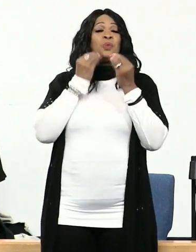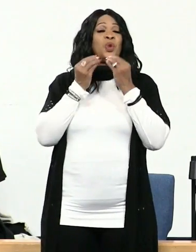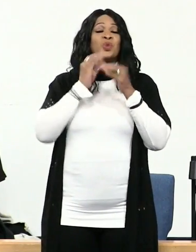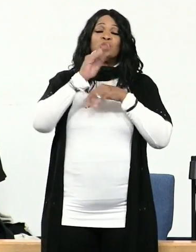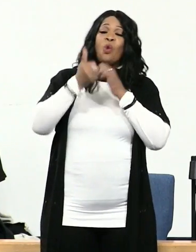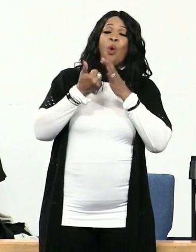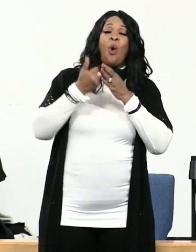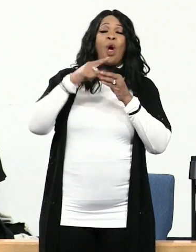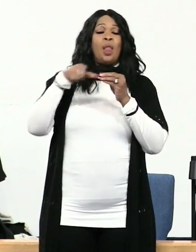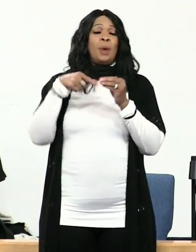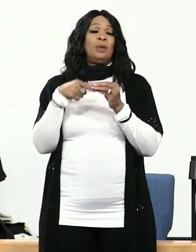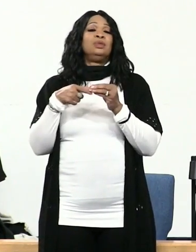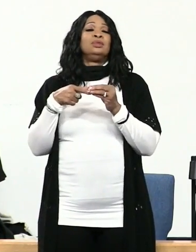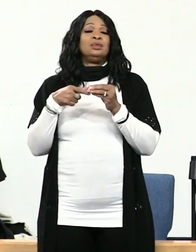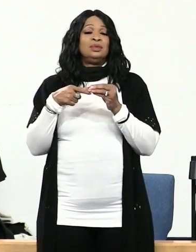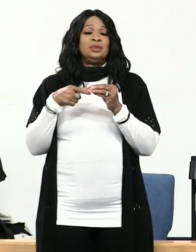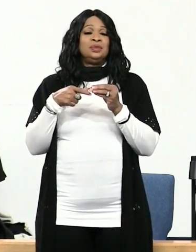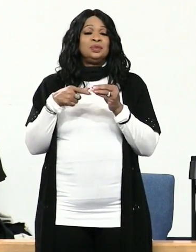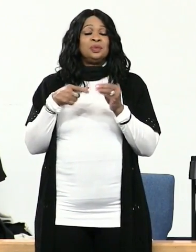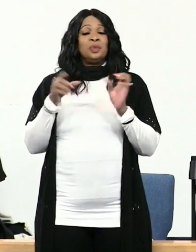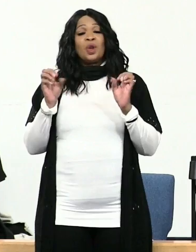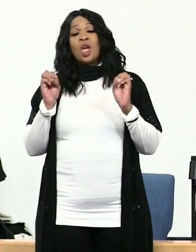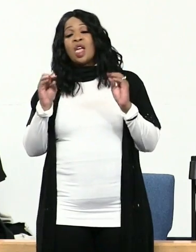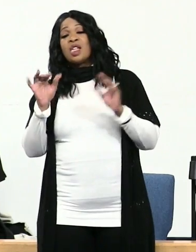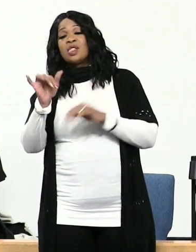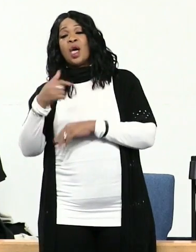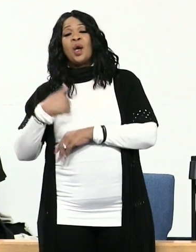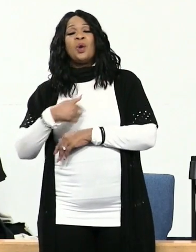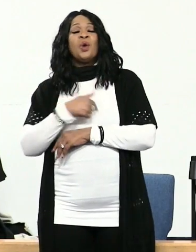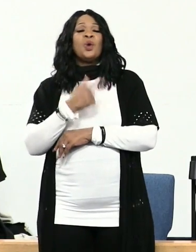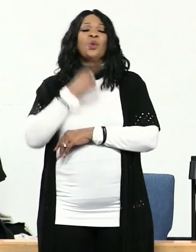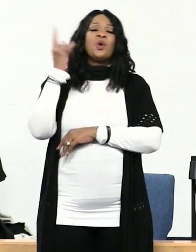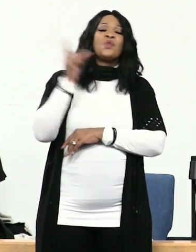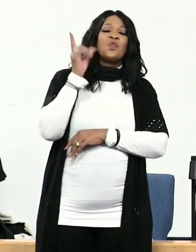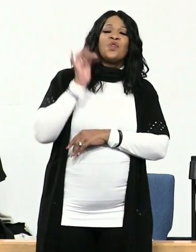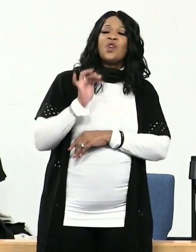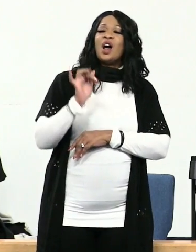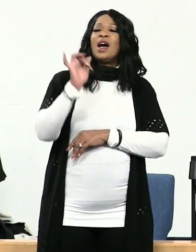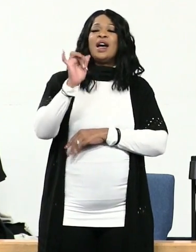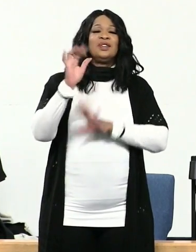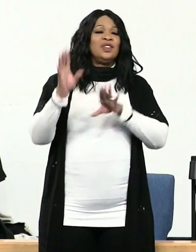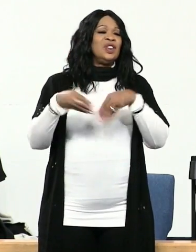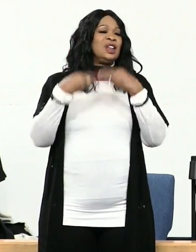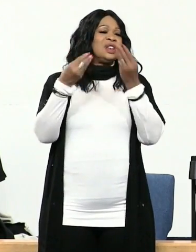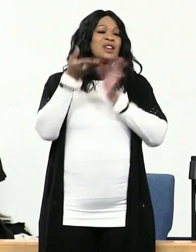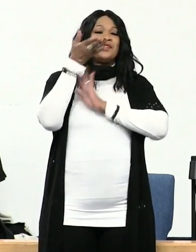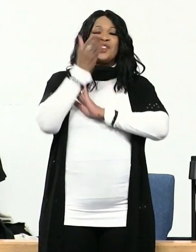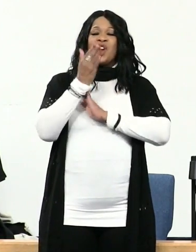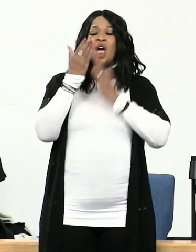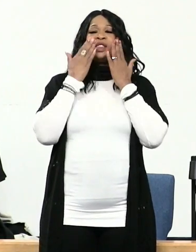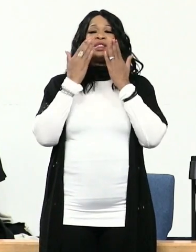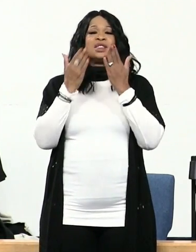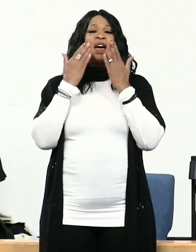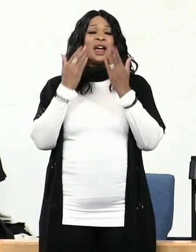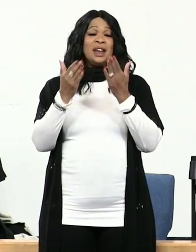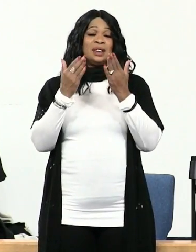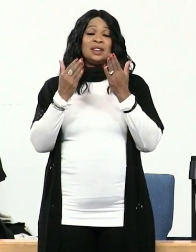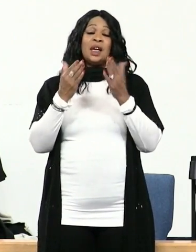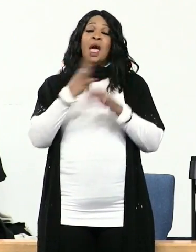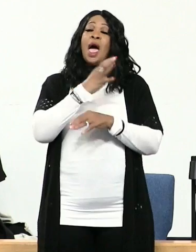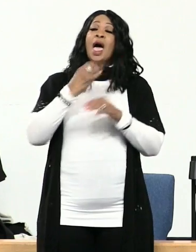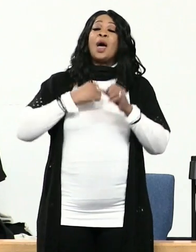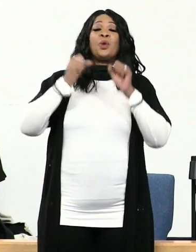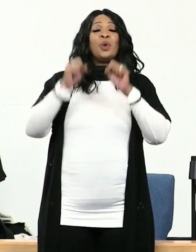about. That we will forever give God thanks. And we should